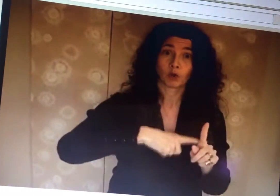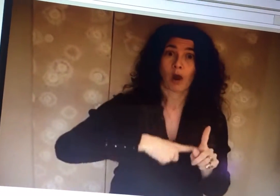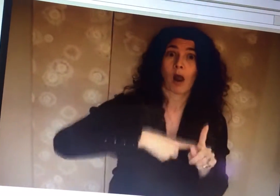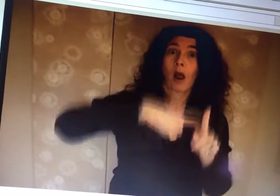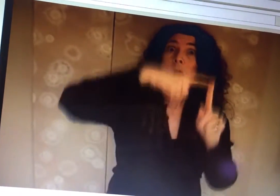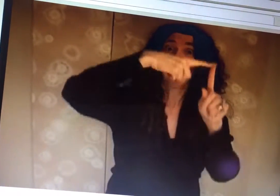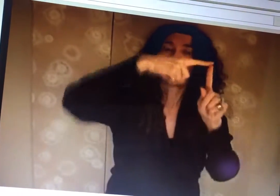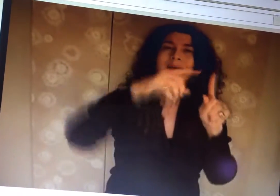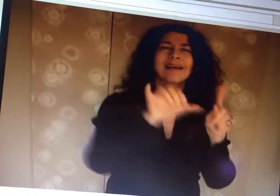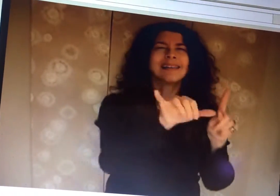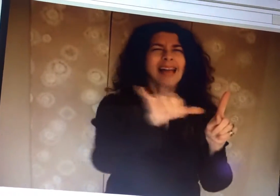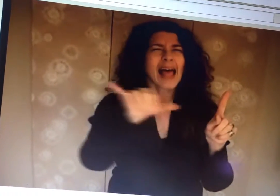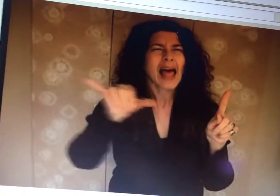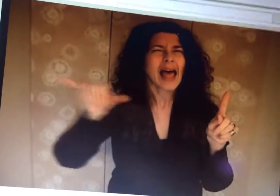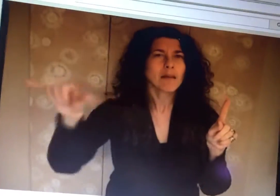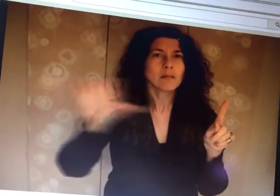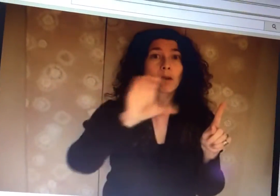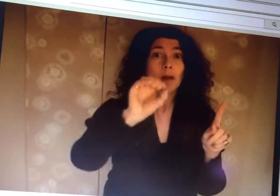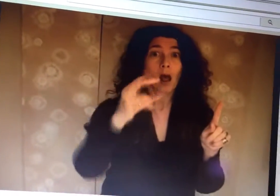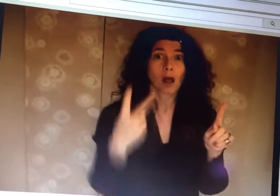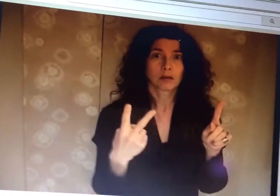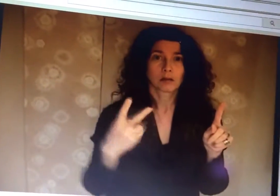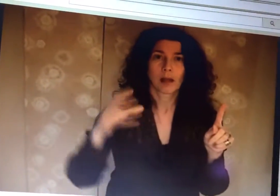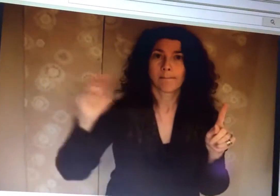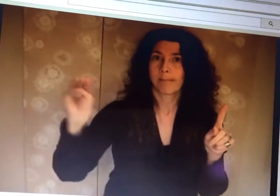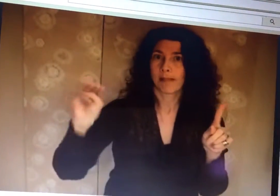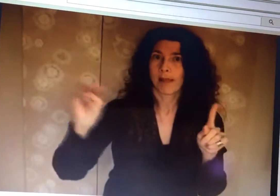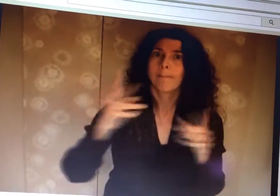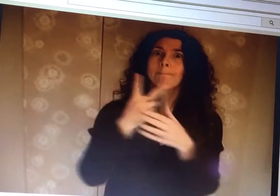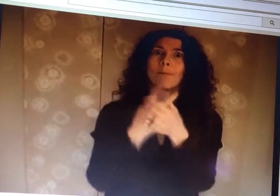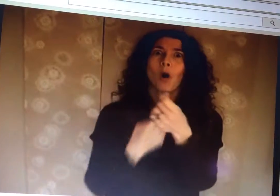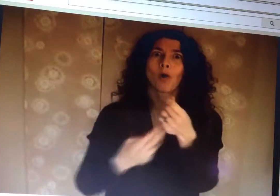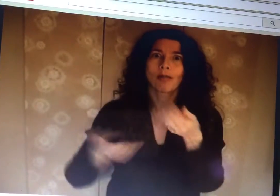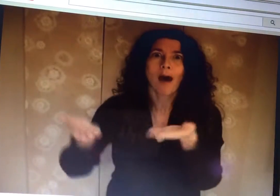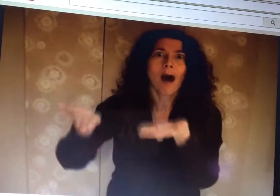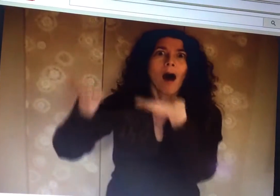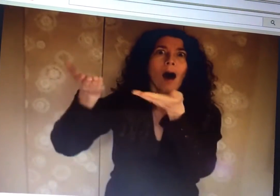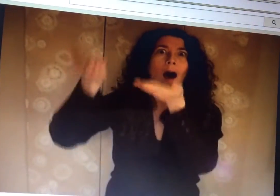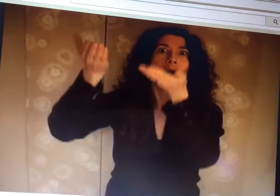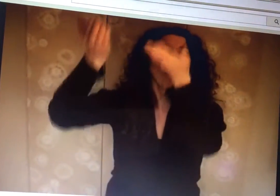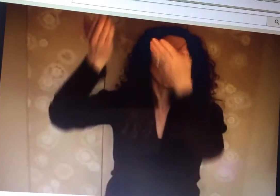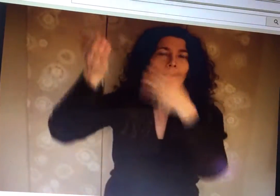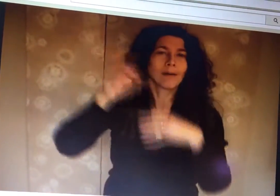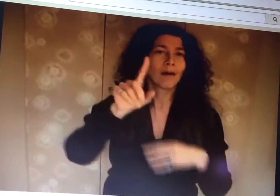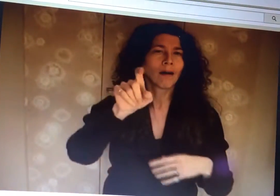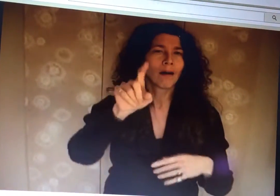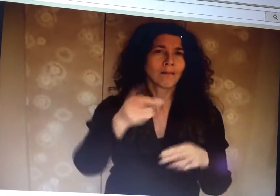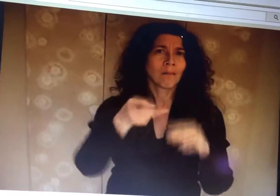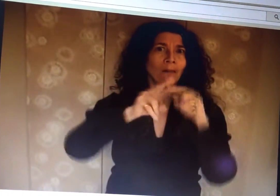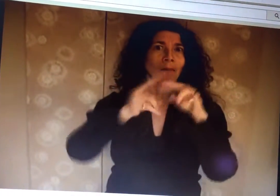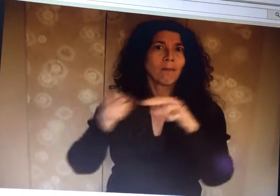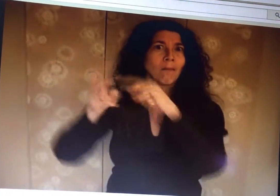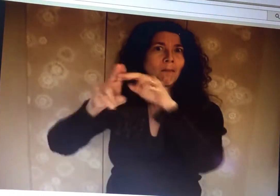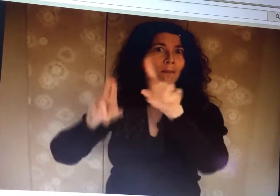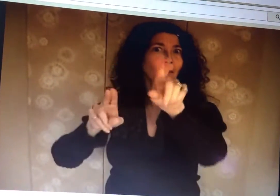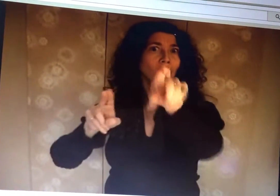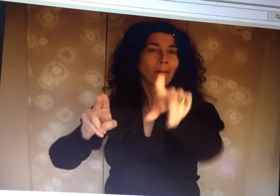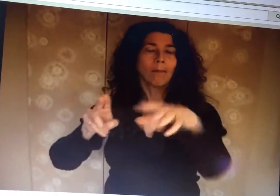up, is the level of carbon dioxide and methane increasing as well? Or are they decreasing with an increase in